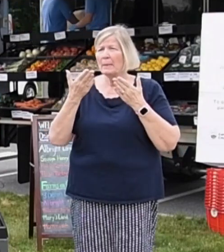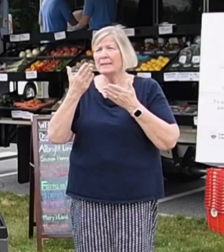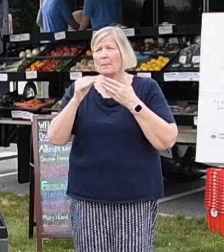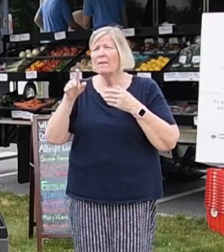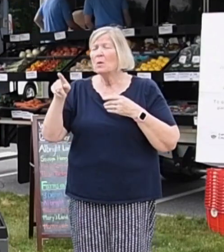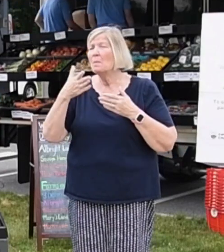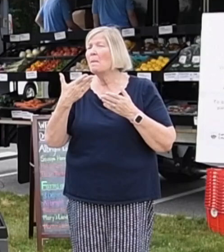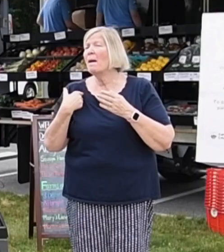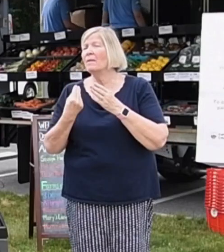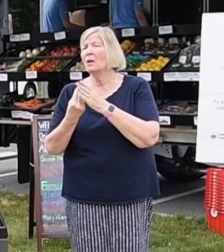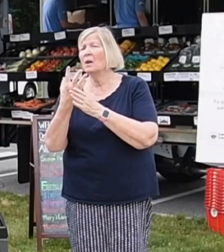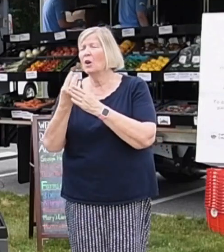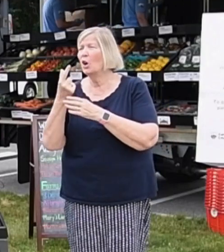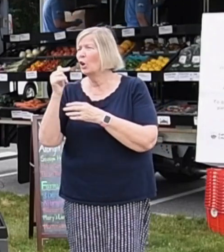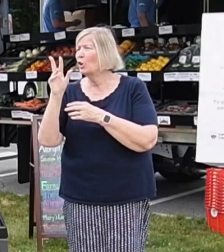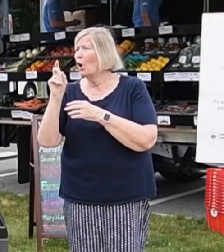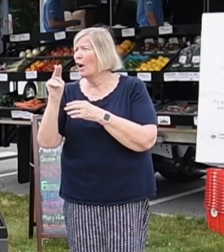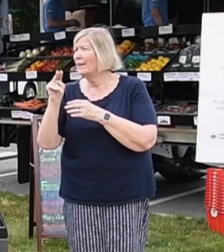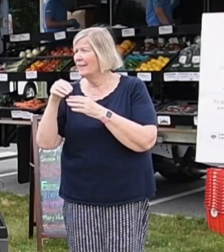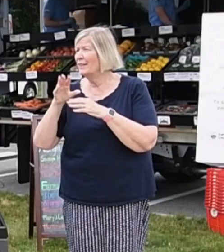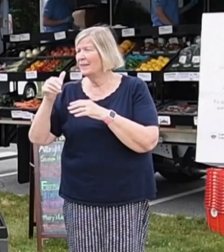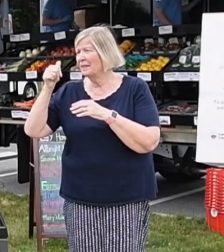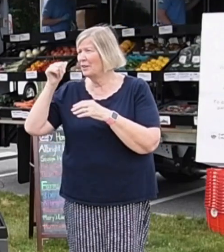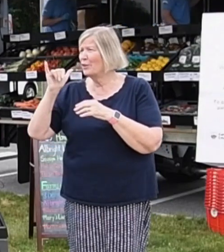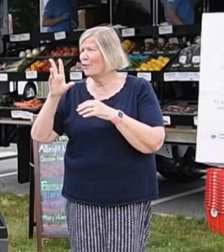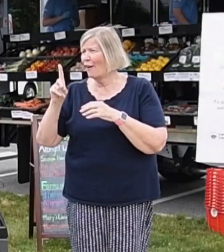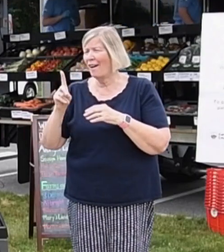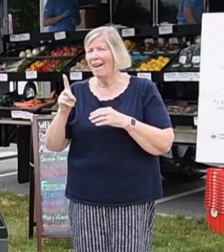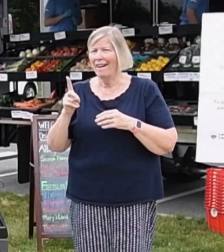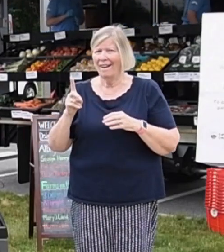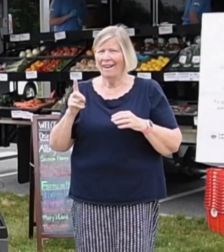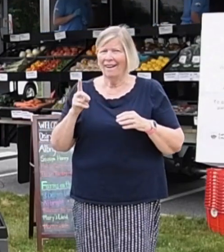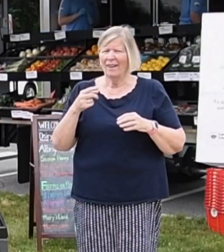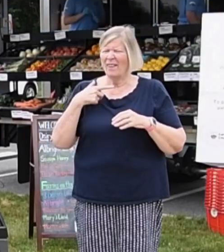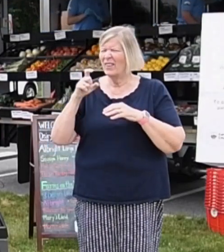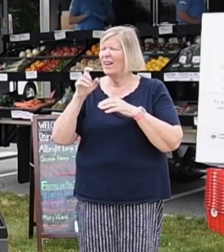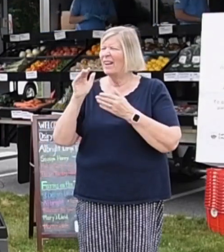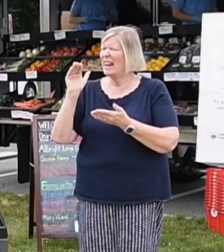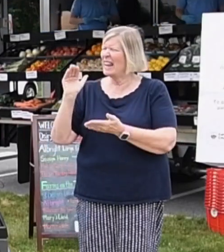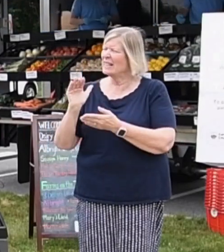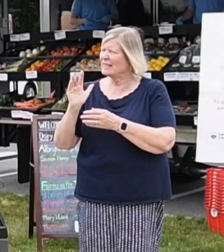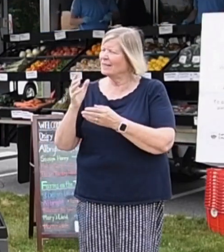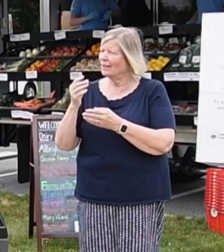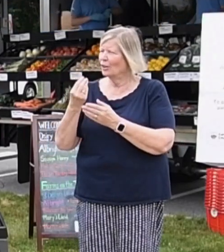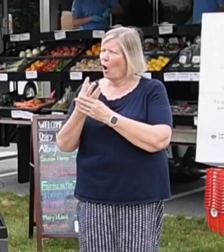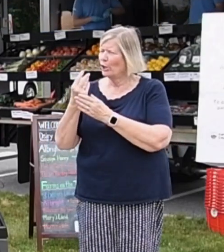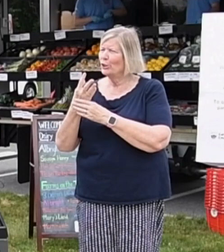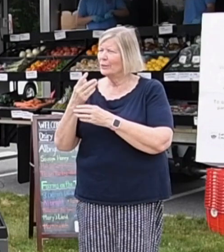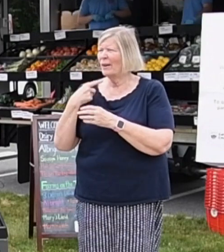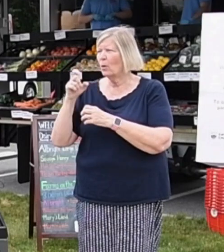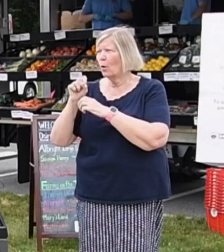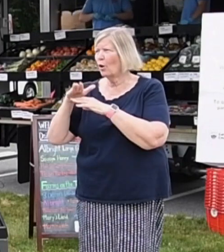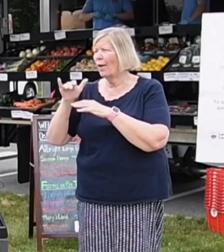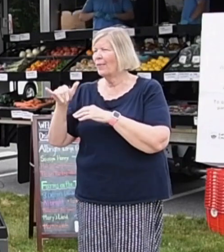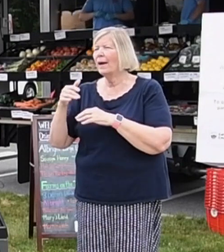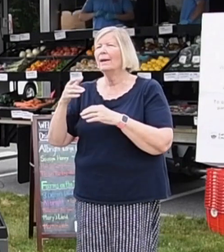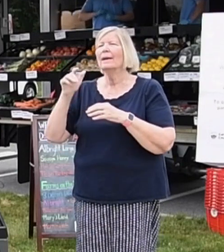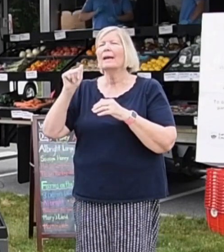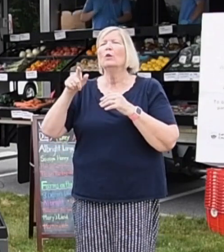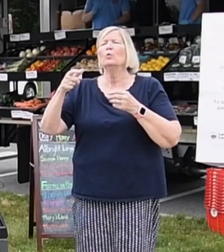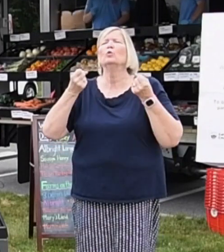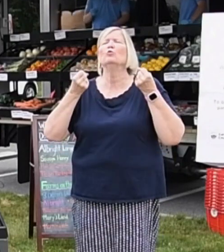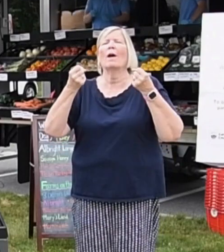have a garden in your yard. All right, very good. Fewer gardeners. We got to work on that, James. Raise your hand if you can drive